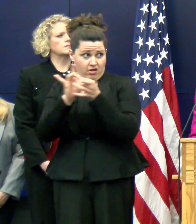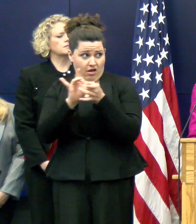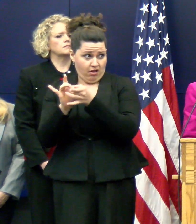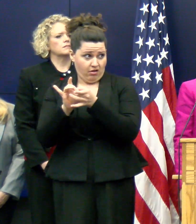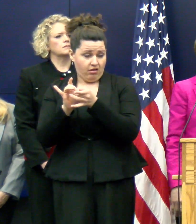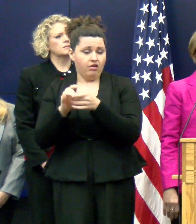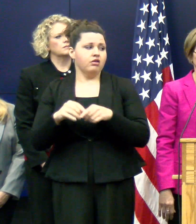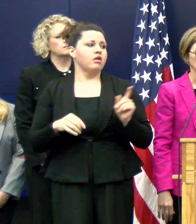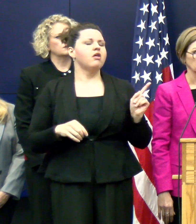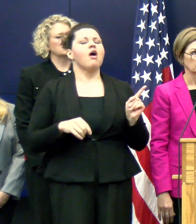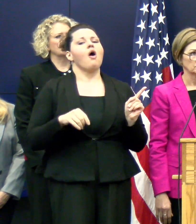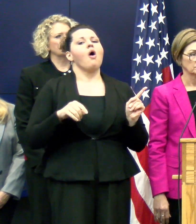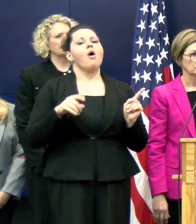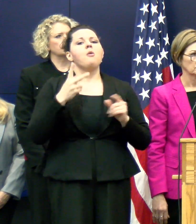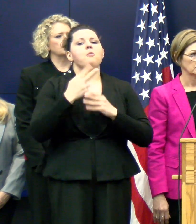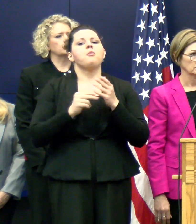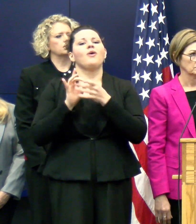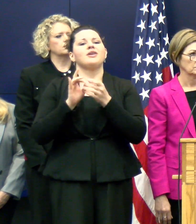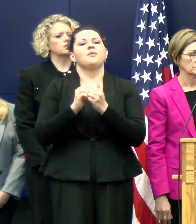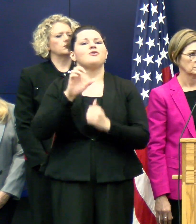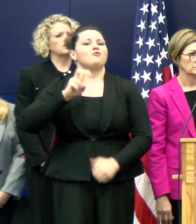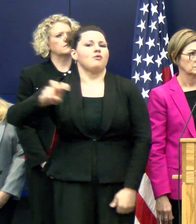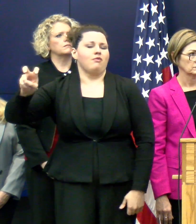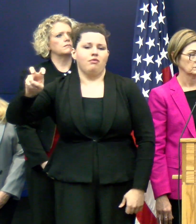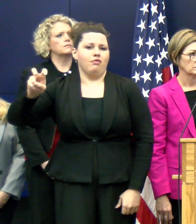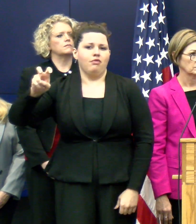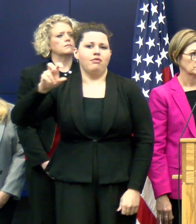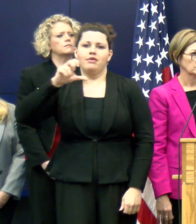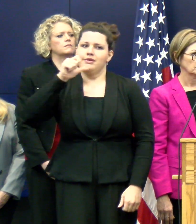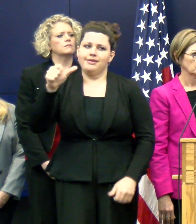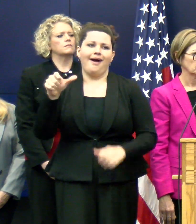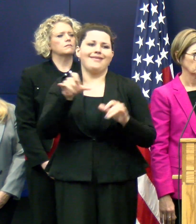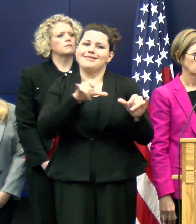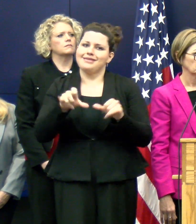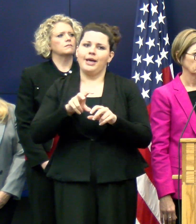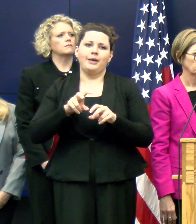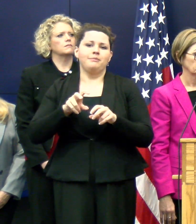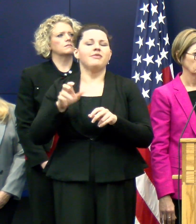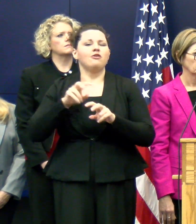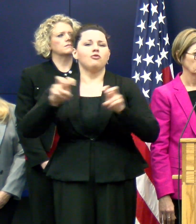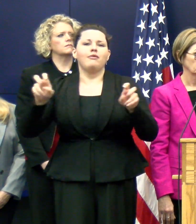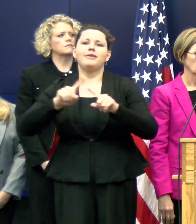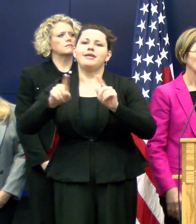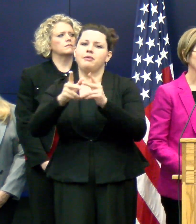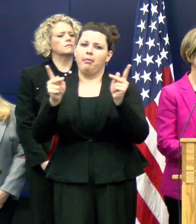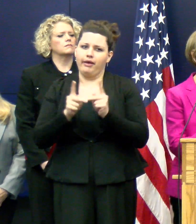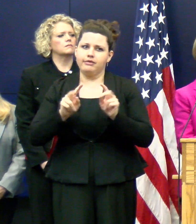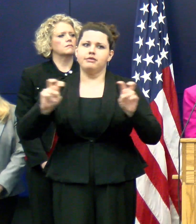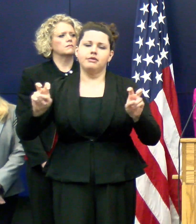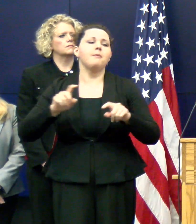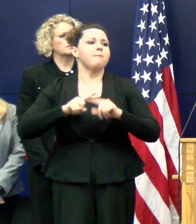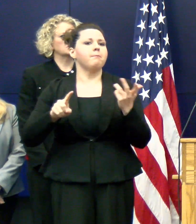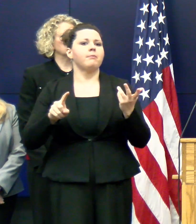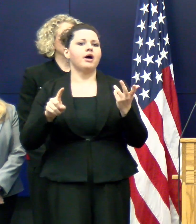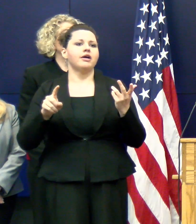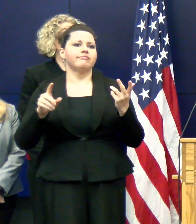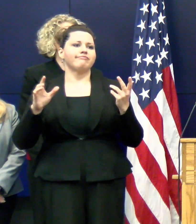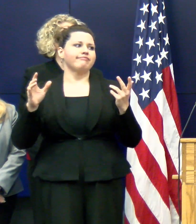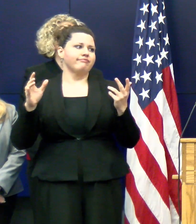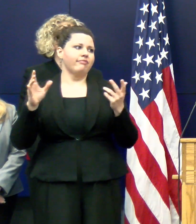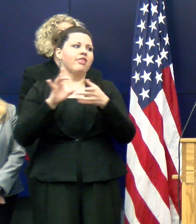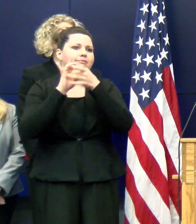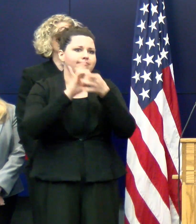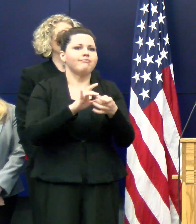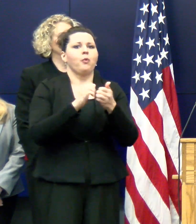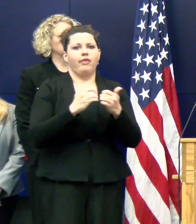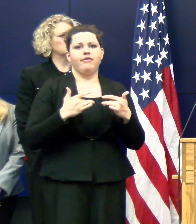The cases are both related to travel. They're not related to the same travel event or each other. But they do have a tie back. to